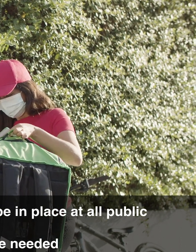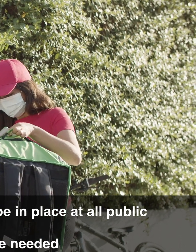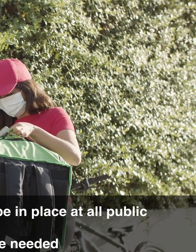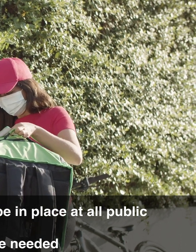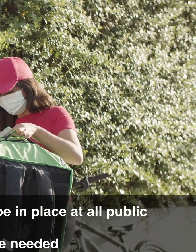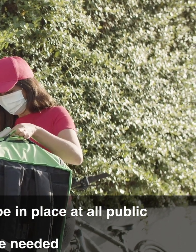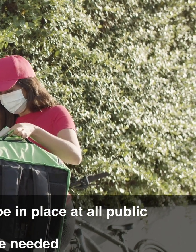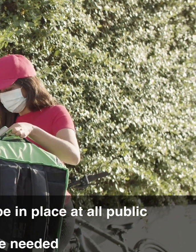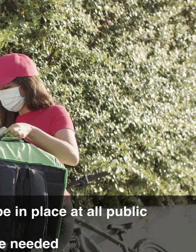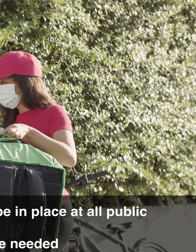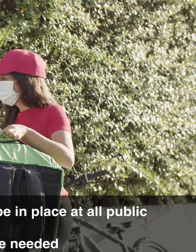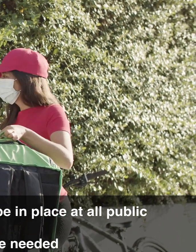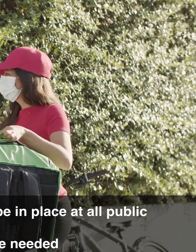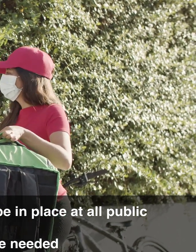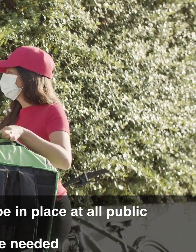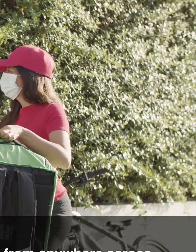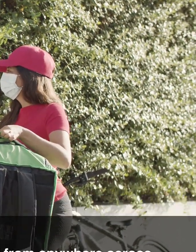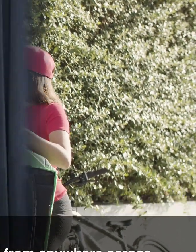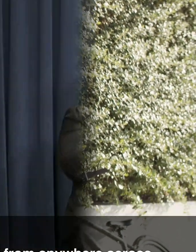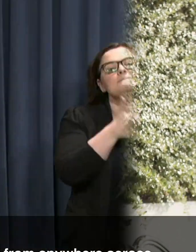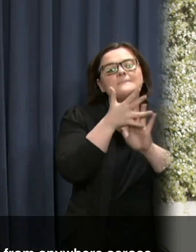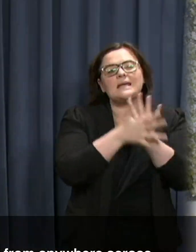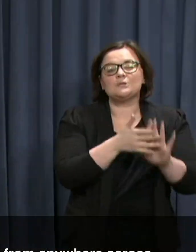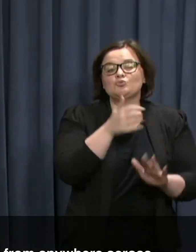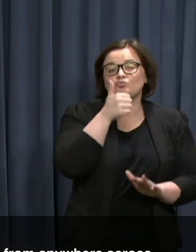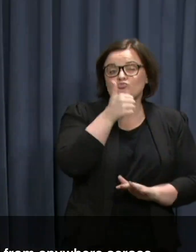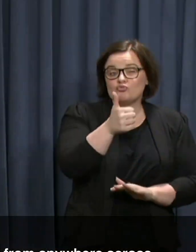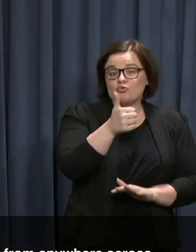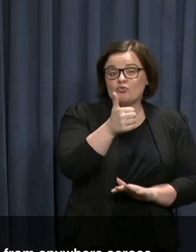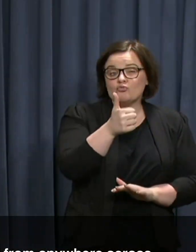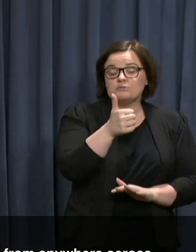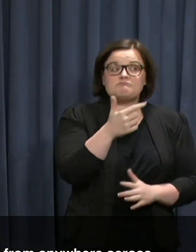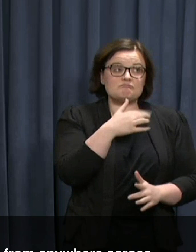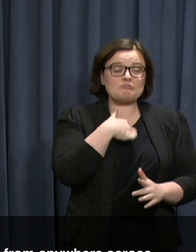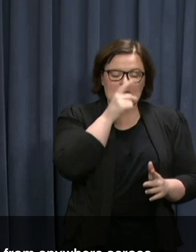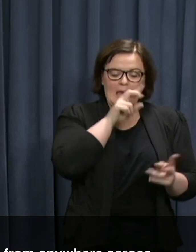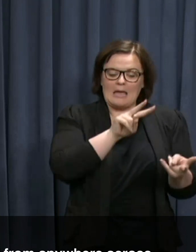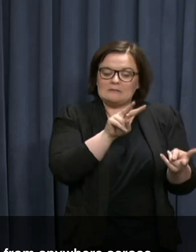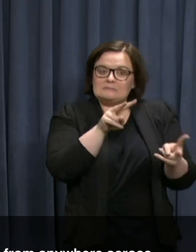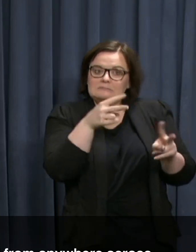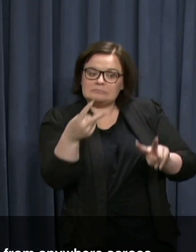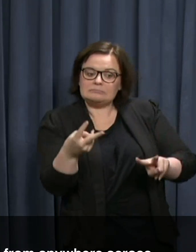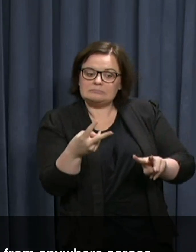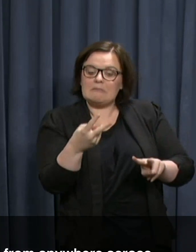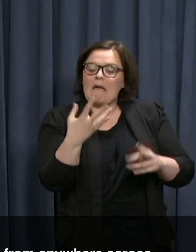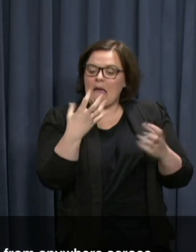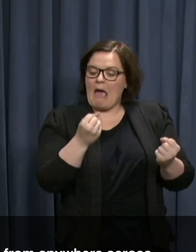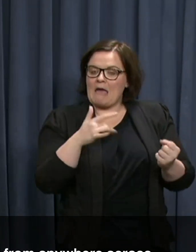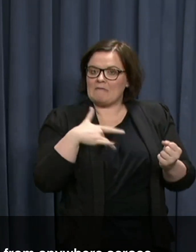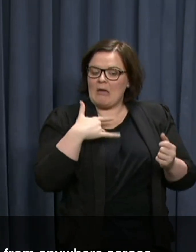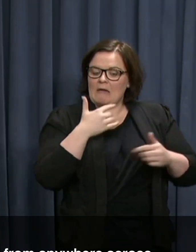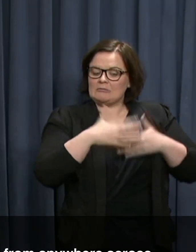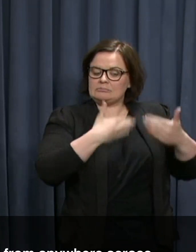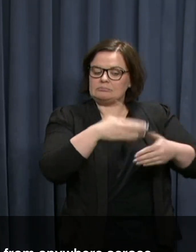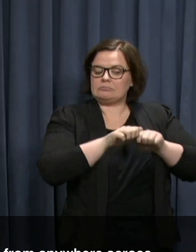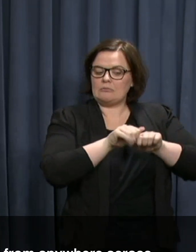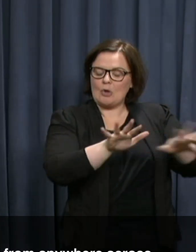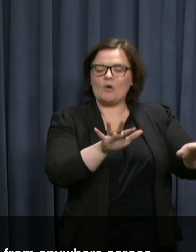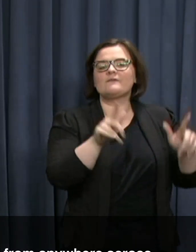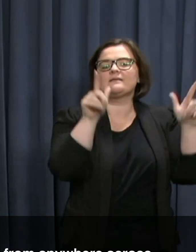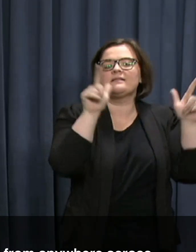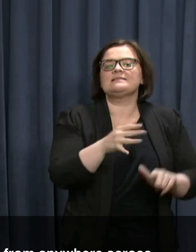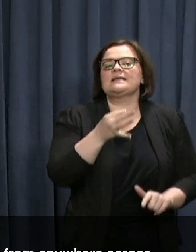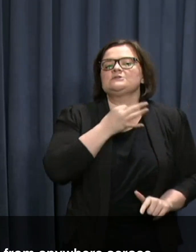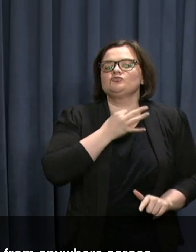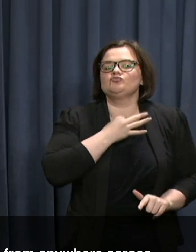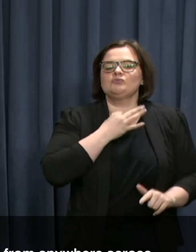restricted where necessary. Rules for travel. Mr. McGowan said travel would again be permitted from anywhere